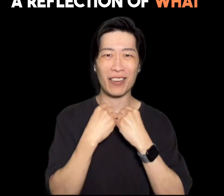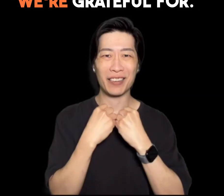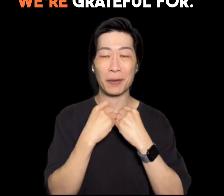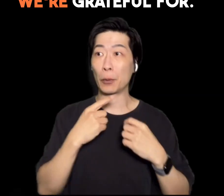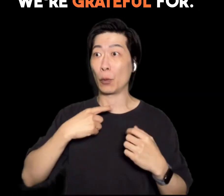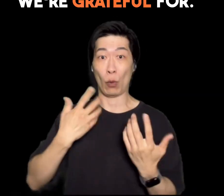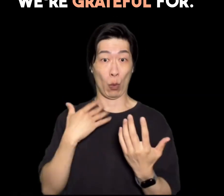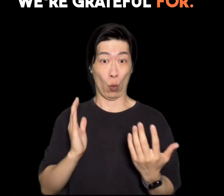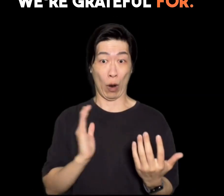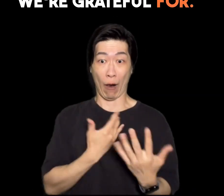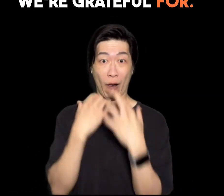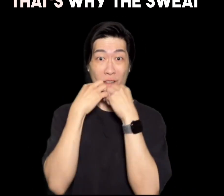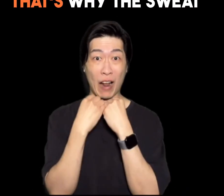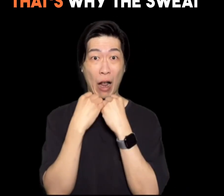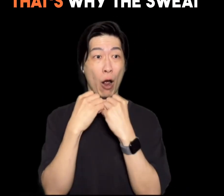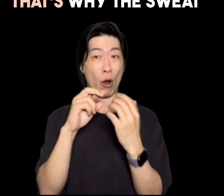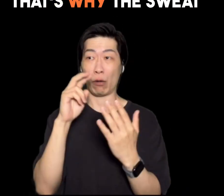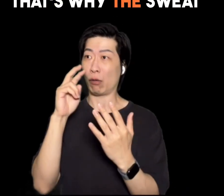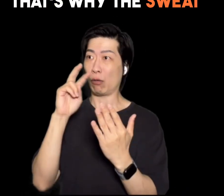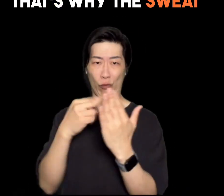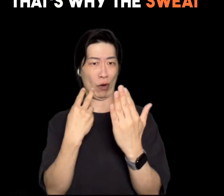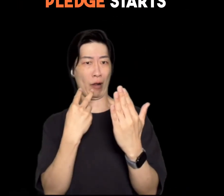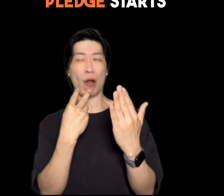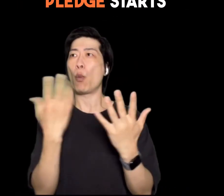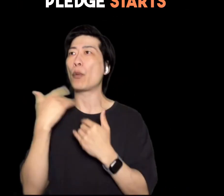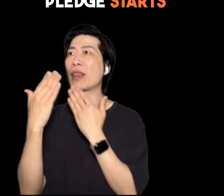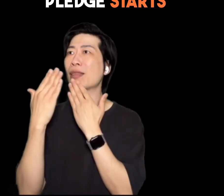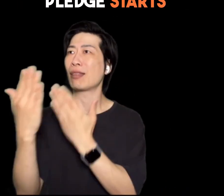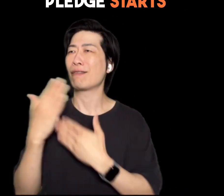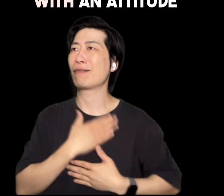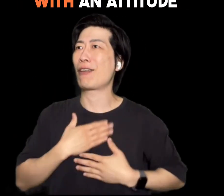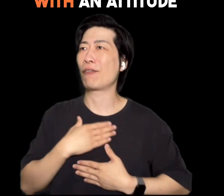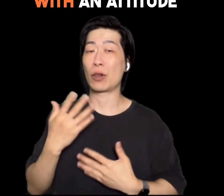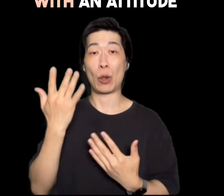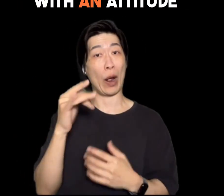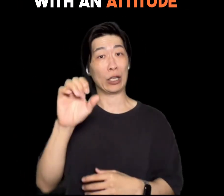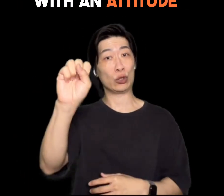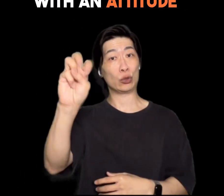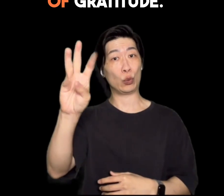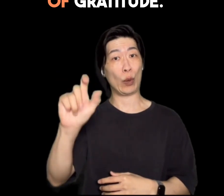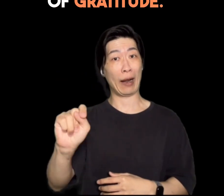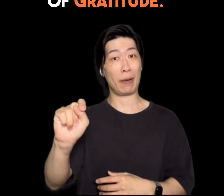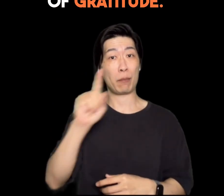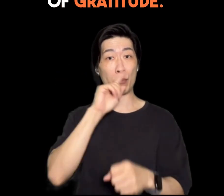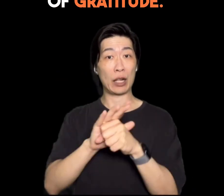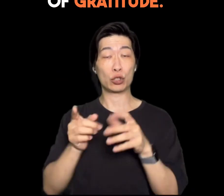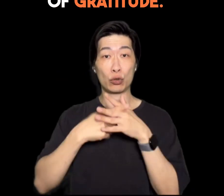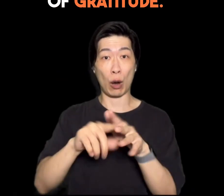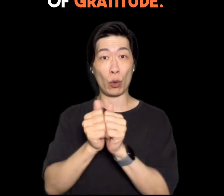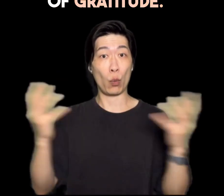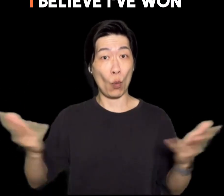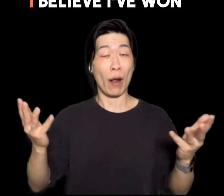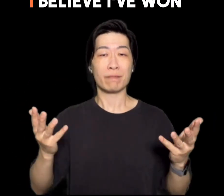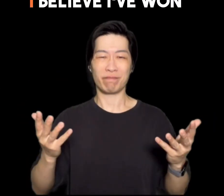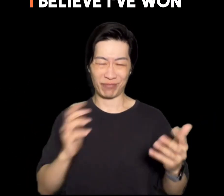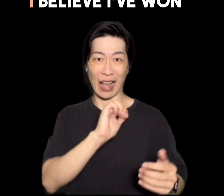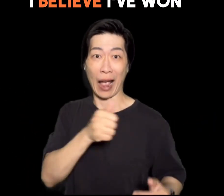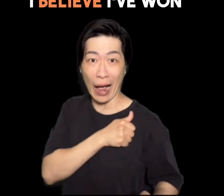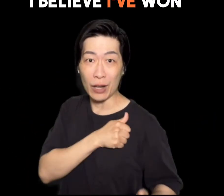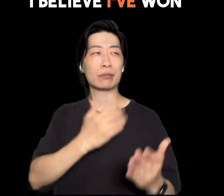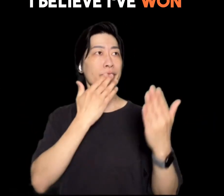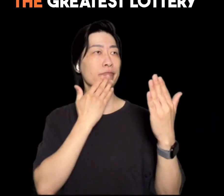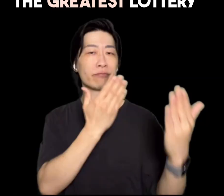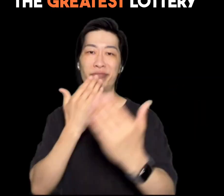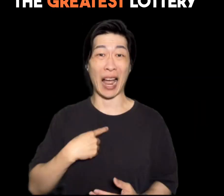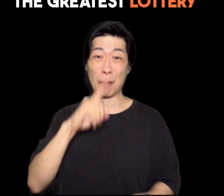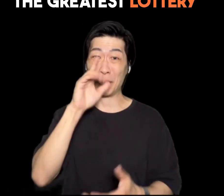what we're grateful for. That's why the S.W.E.T pledge starts with an attitude of gratitude. I